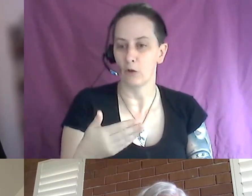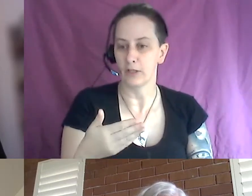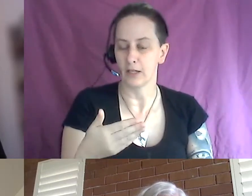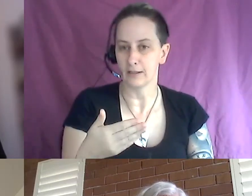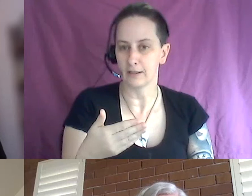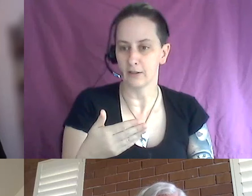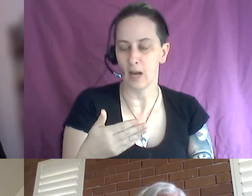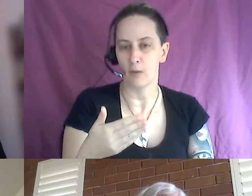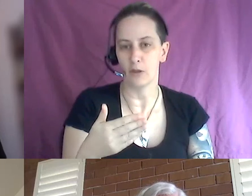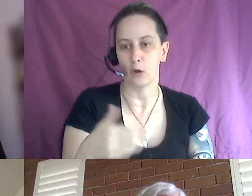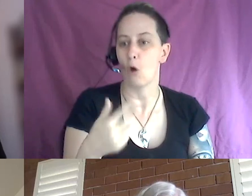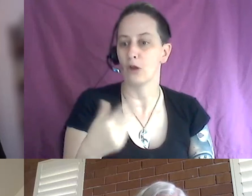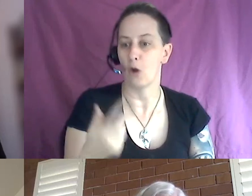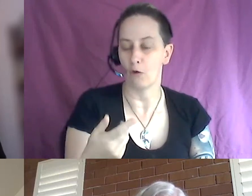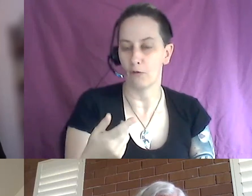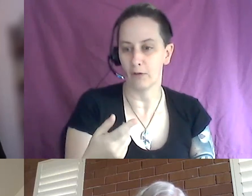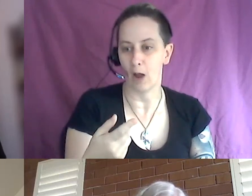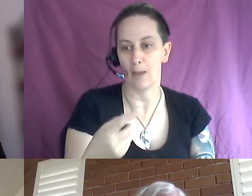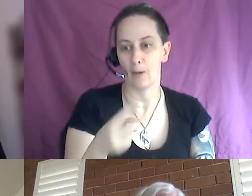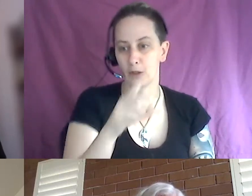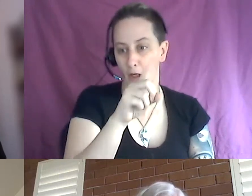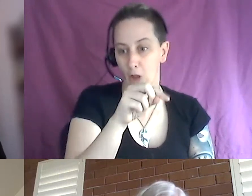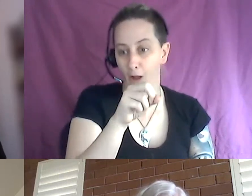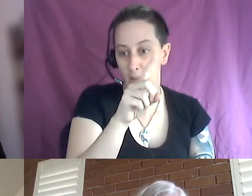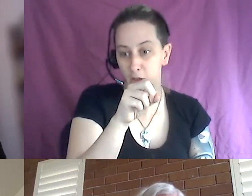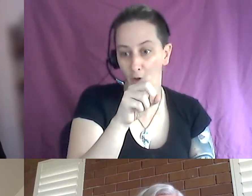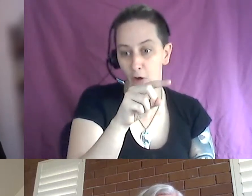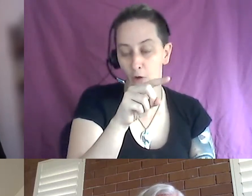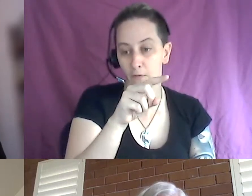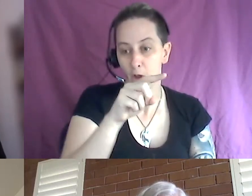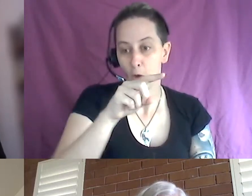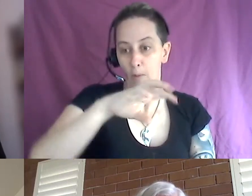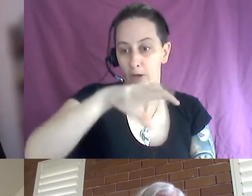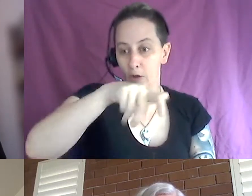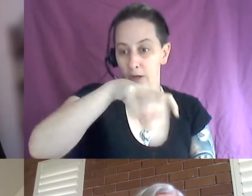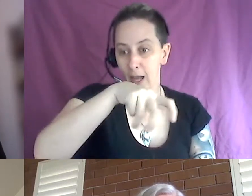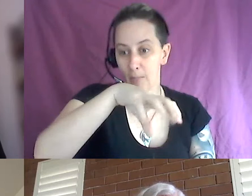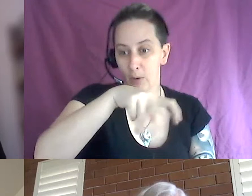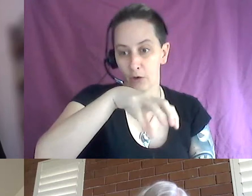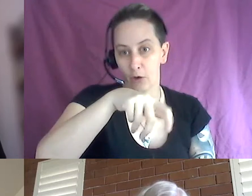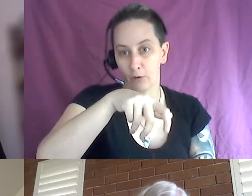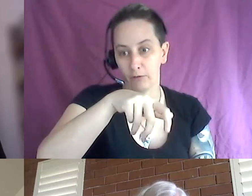the context. The same with, on and off. Am I turning a light switch on and off, or am I turning a tap on and